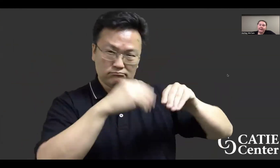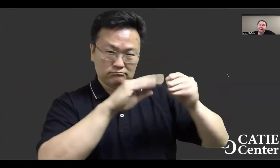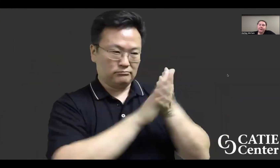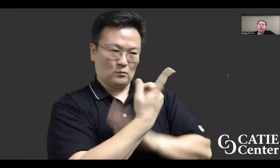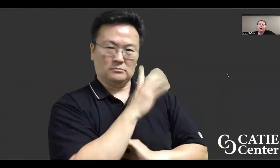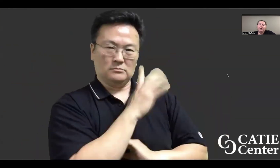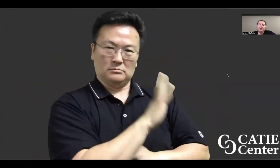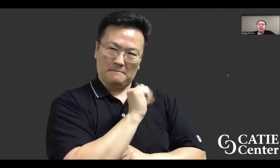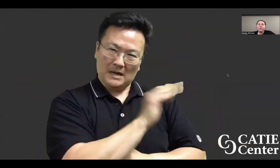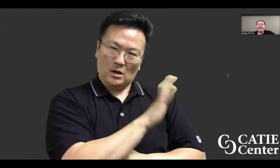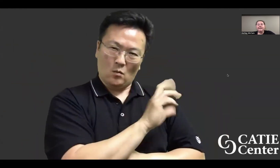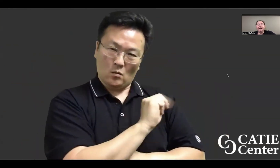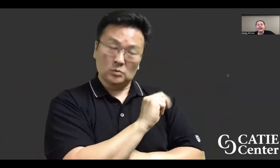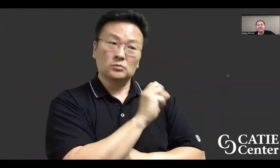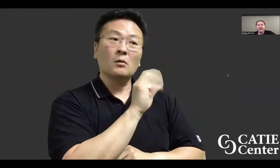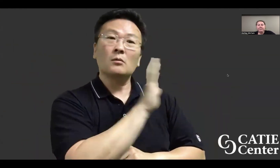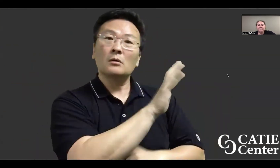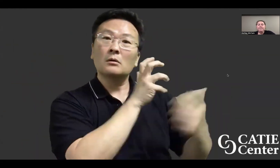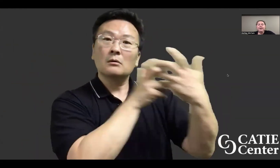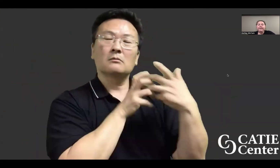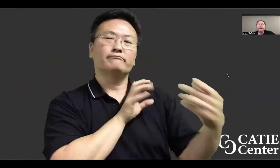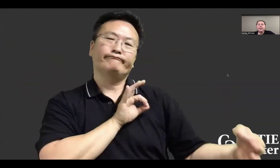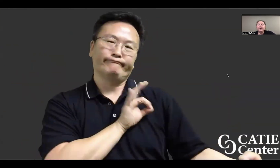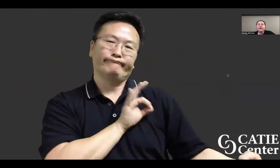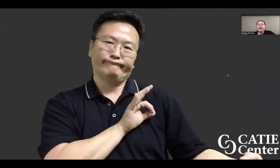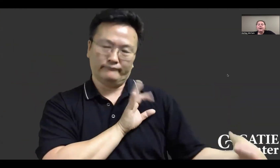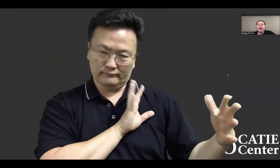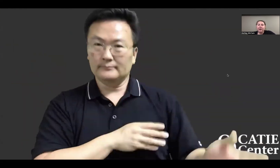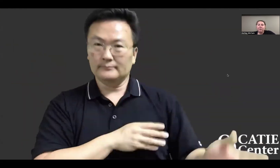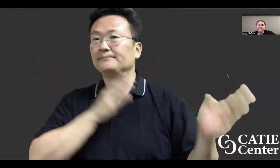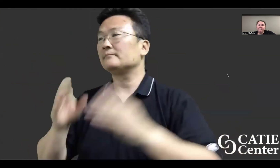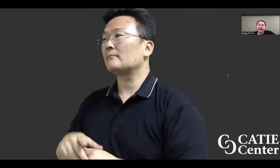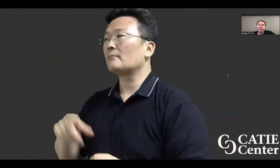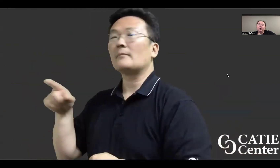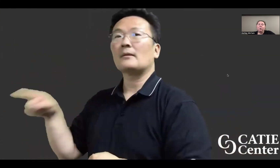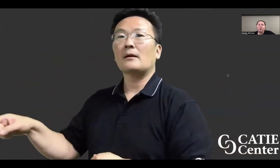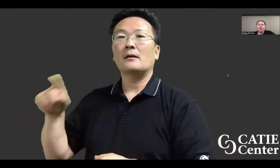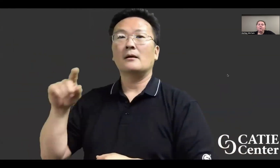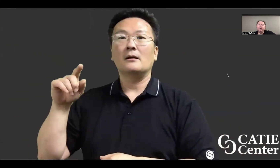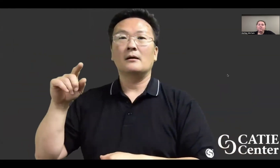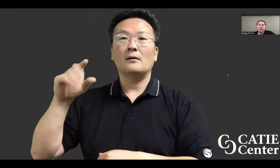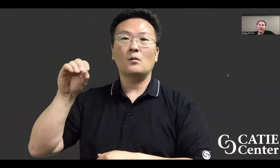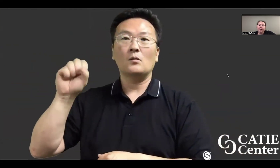Mac, all components in the MacBook must be iOS compatible or from